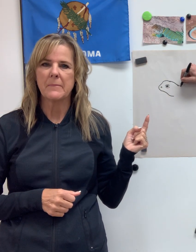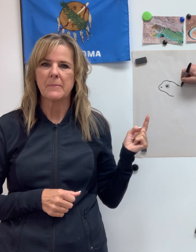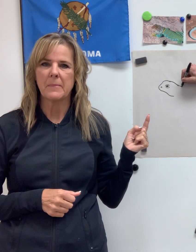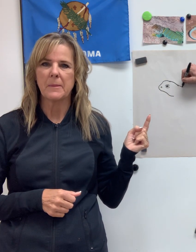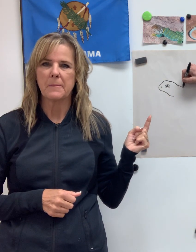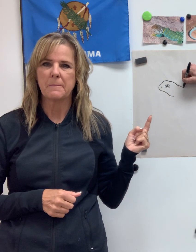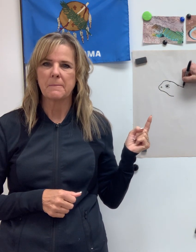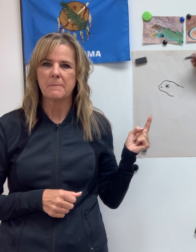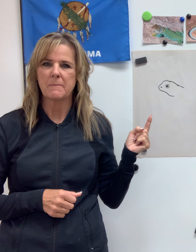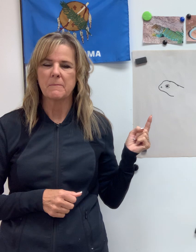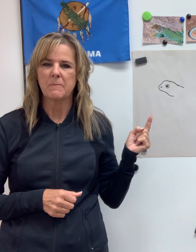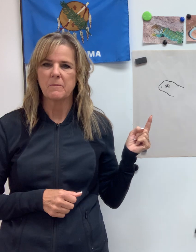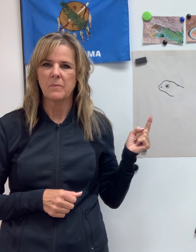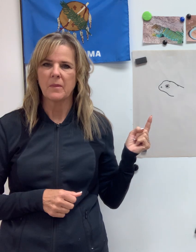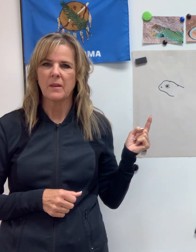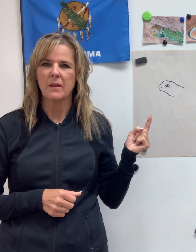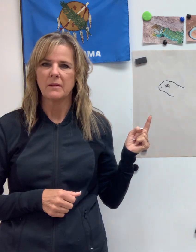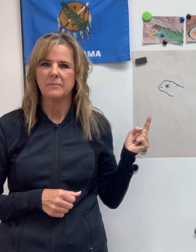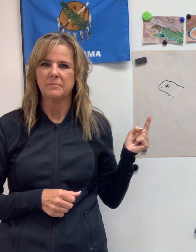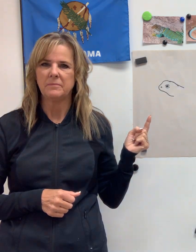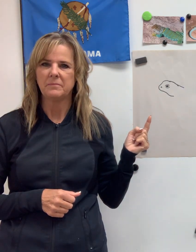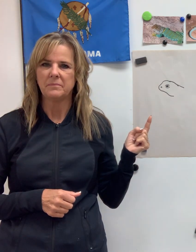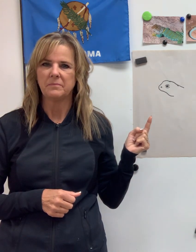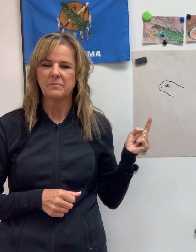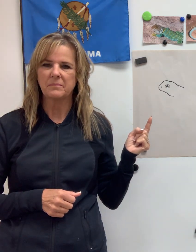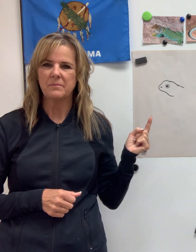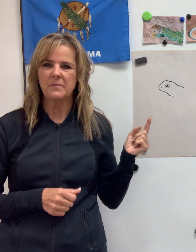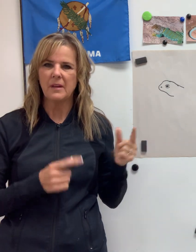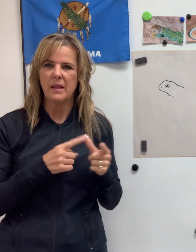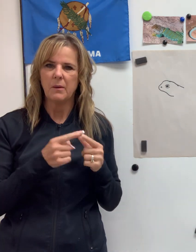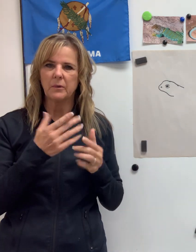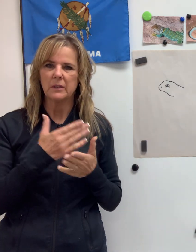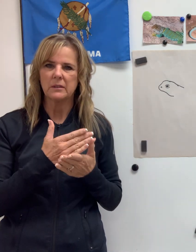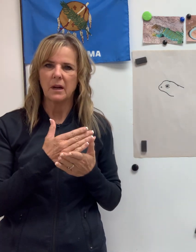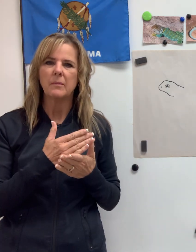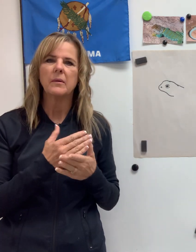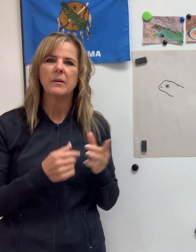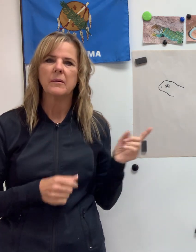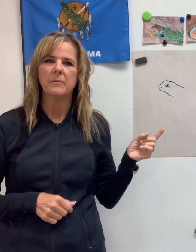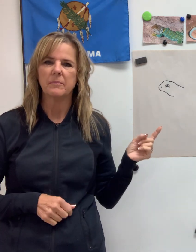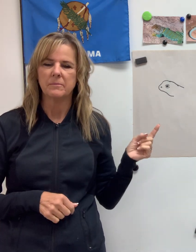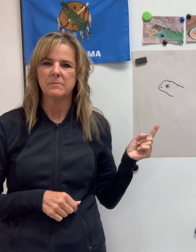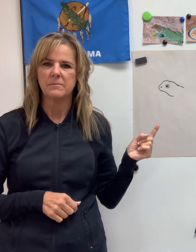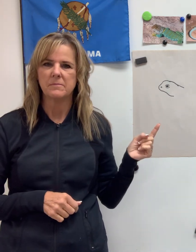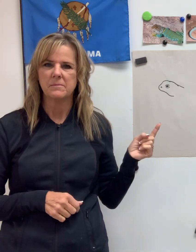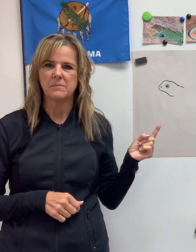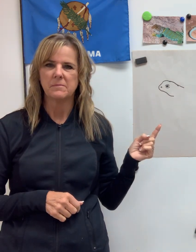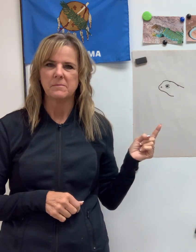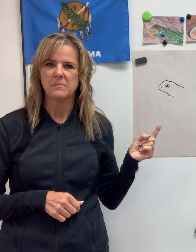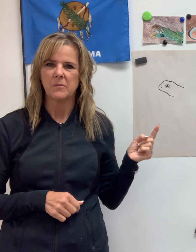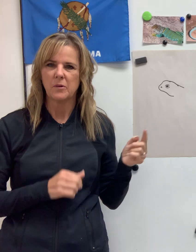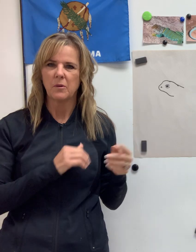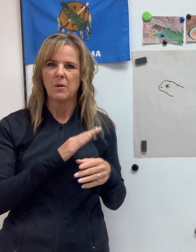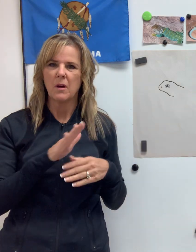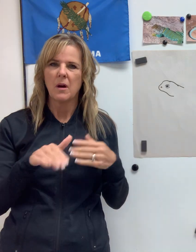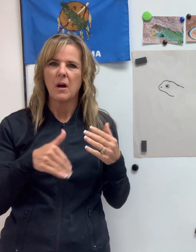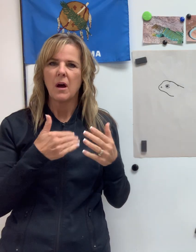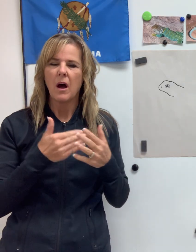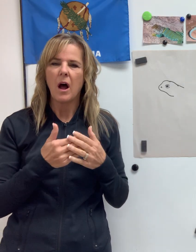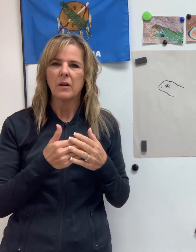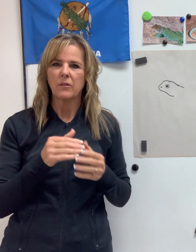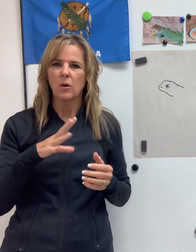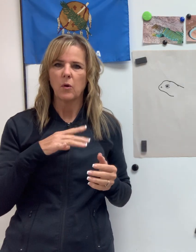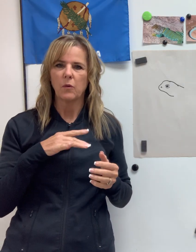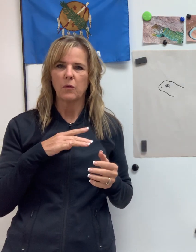A slanted straight line for his neck, and then we're gonna stop. Now, we are gonna do all the very, very